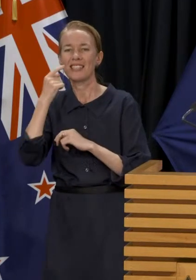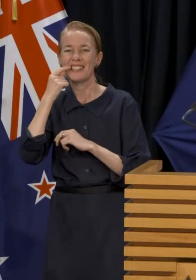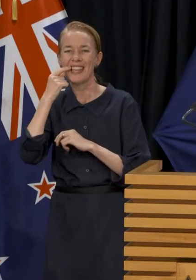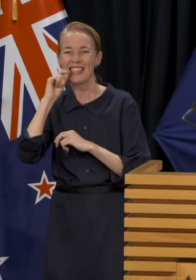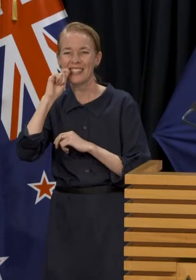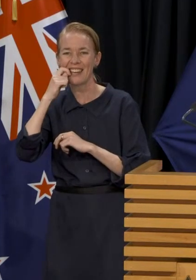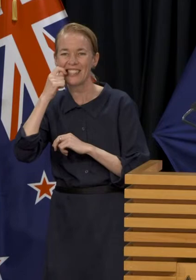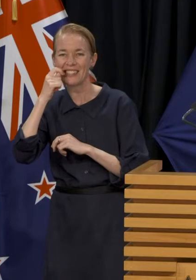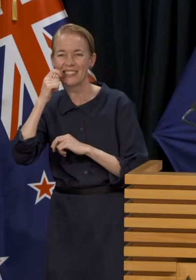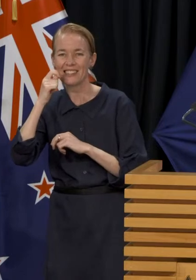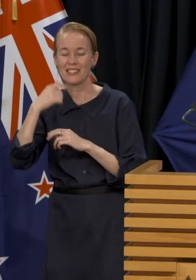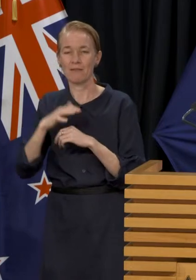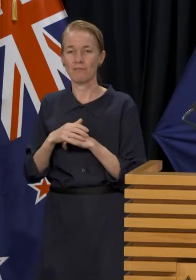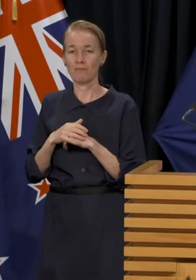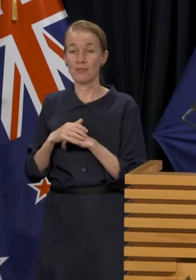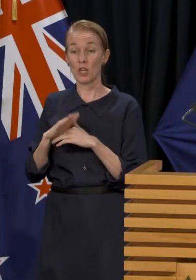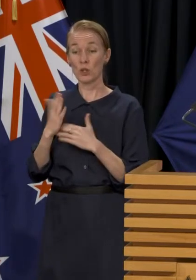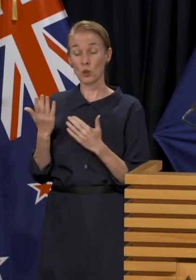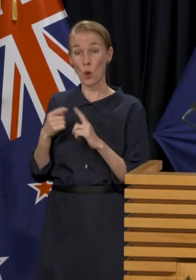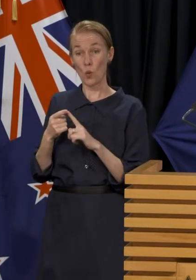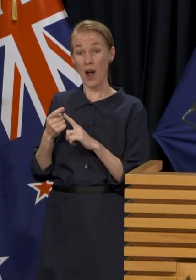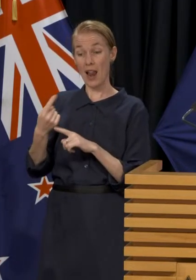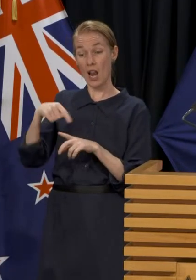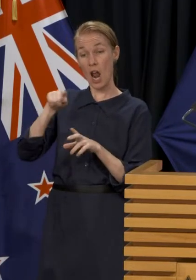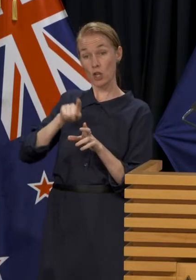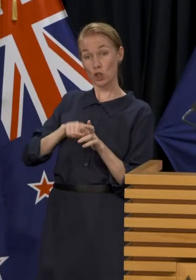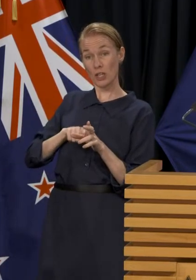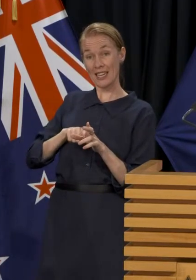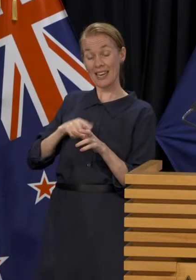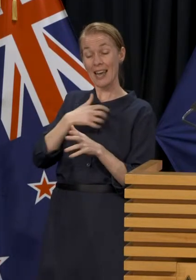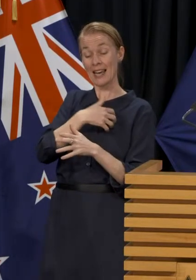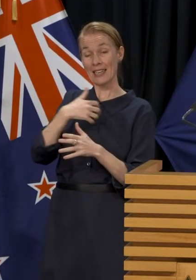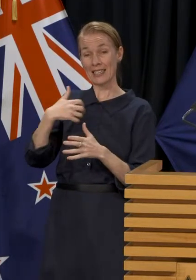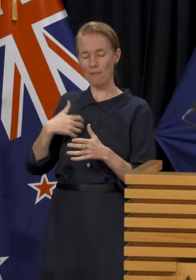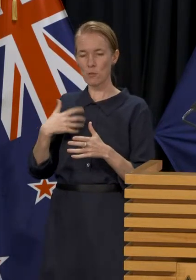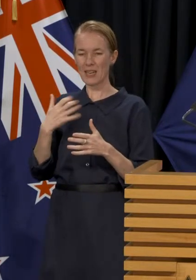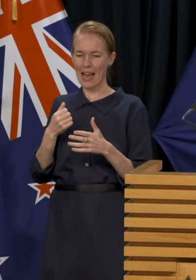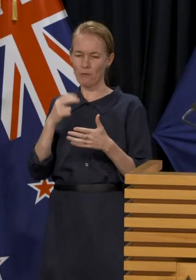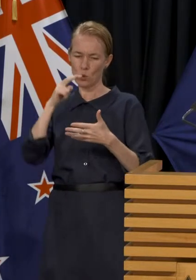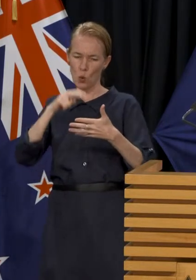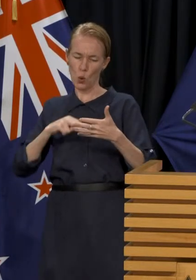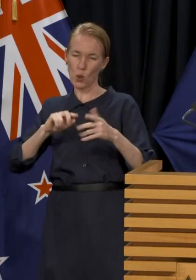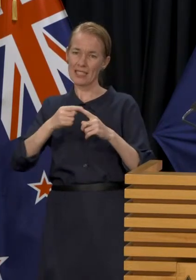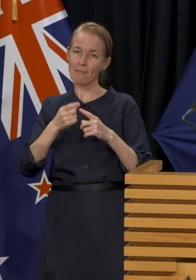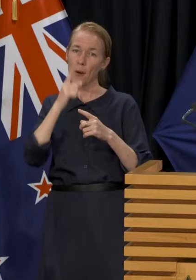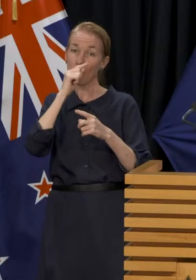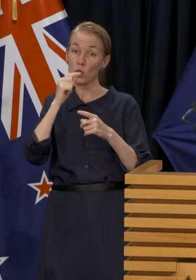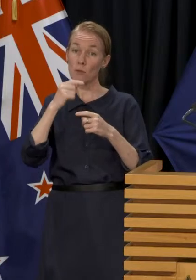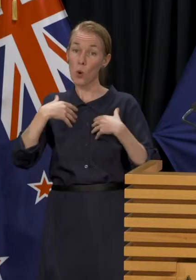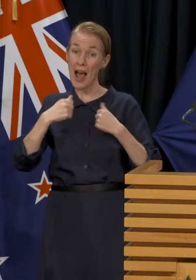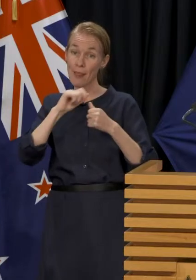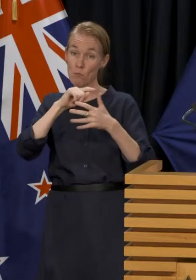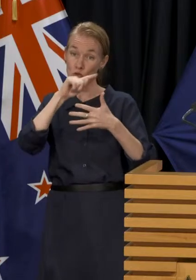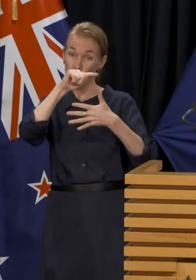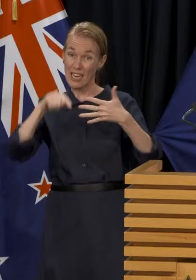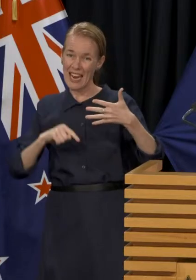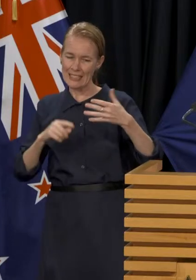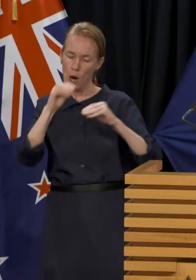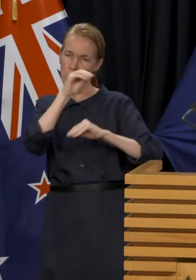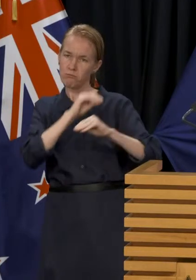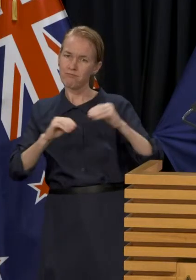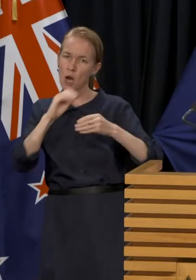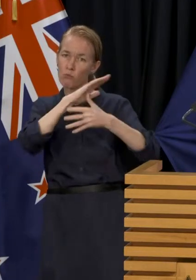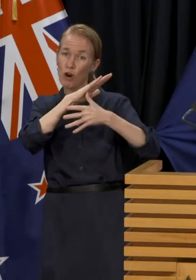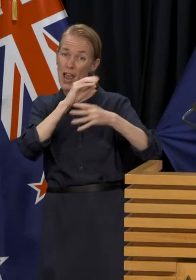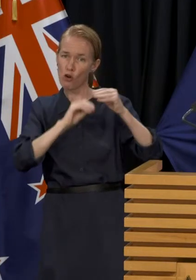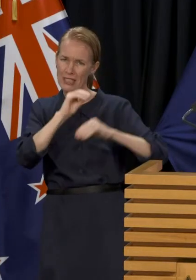The government made the decision that in last year's budget, Mental health was our big focus for last year's budget, and then of